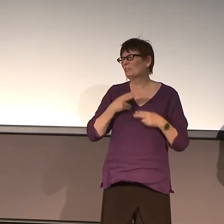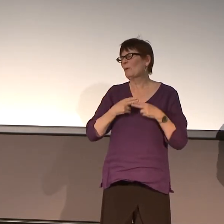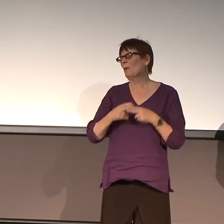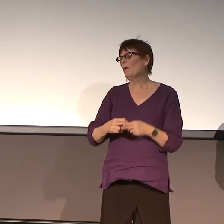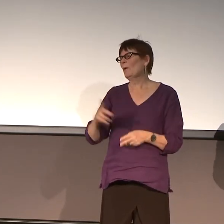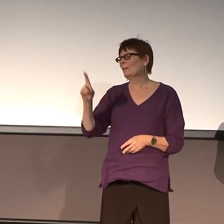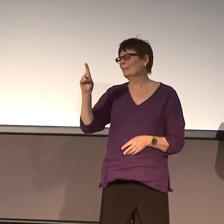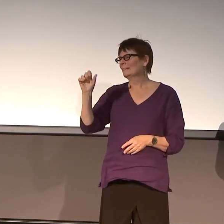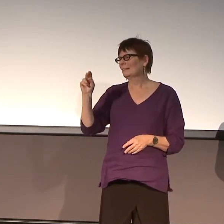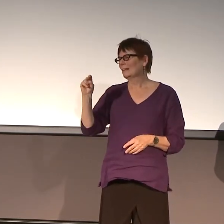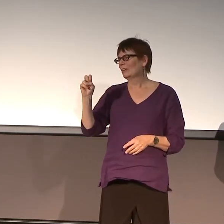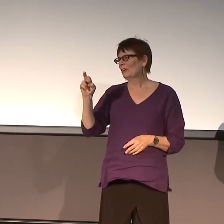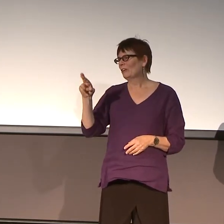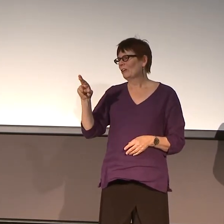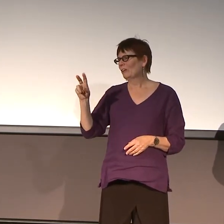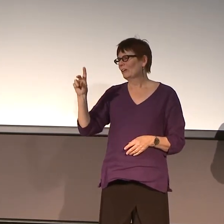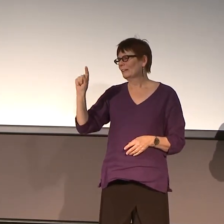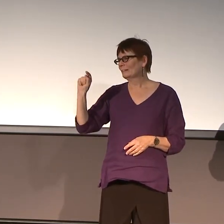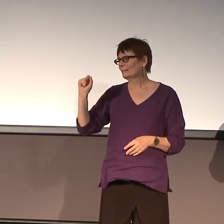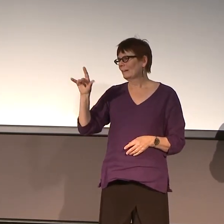You know, deaf people also